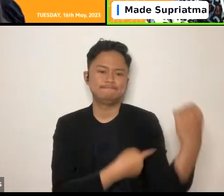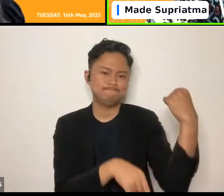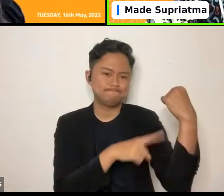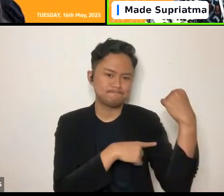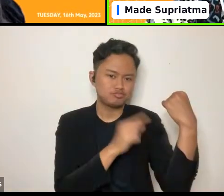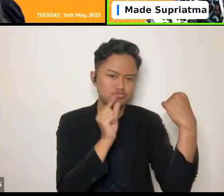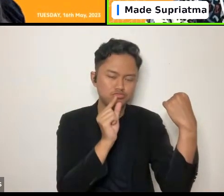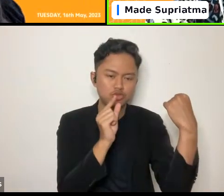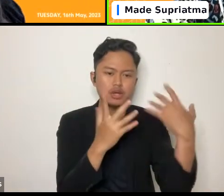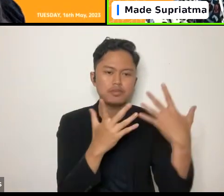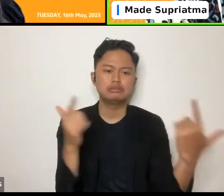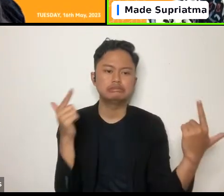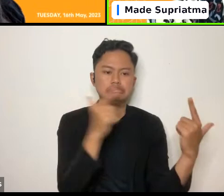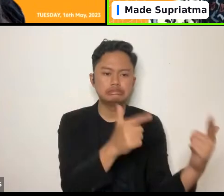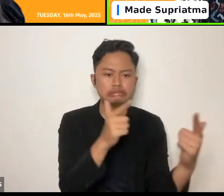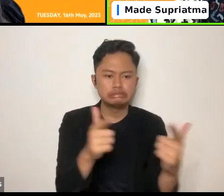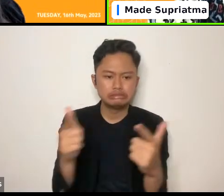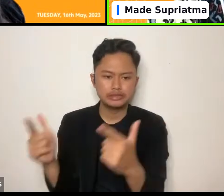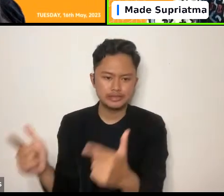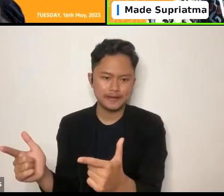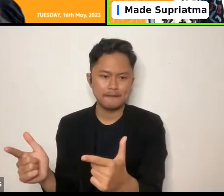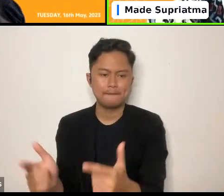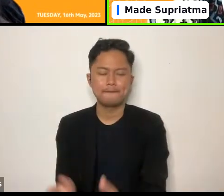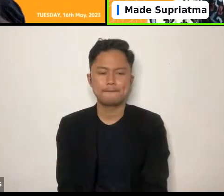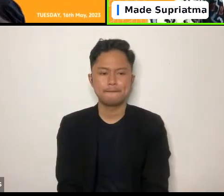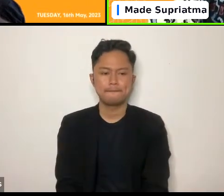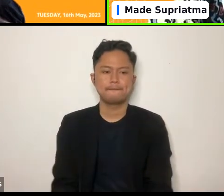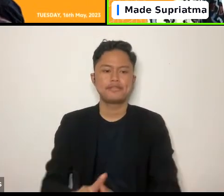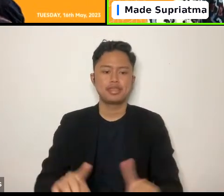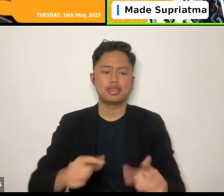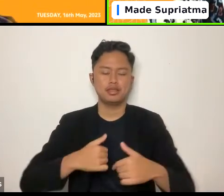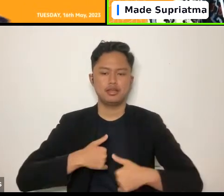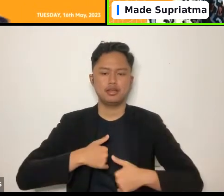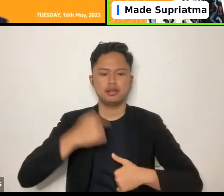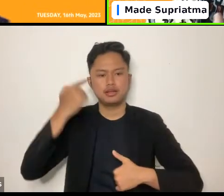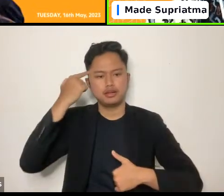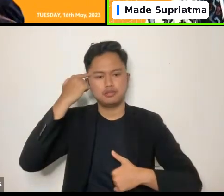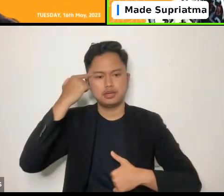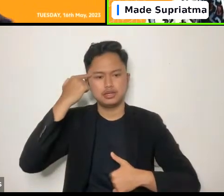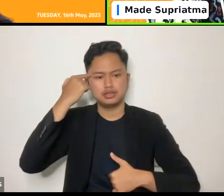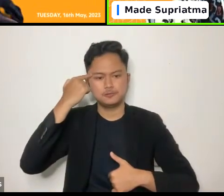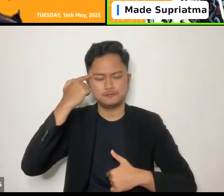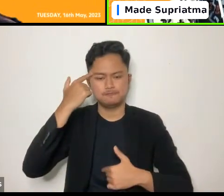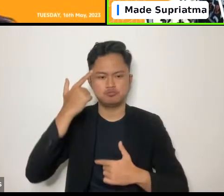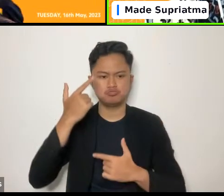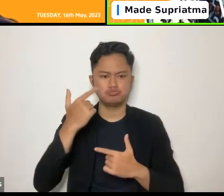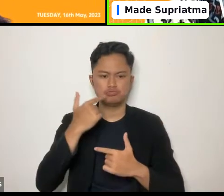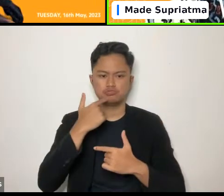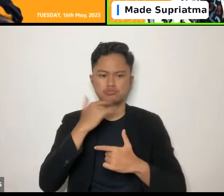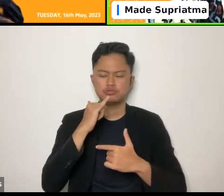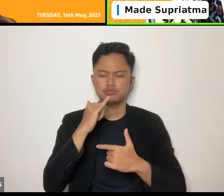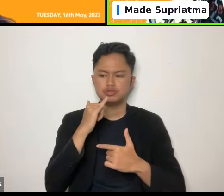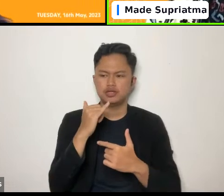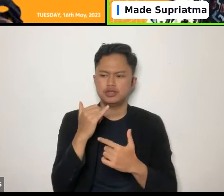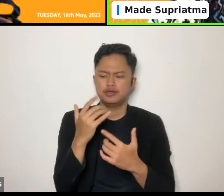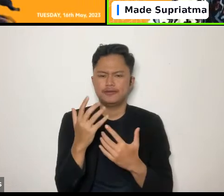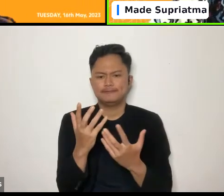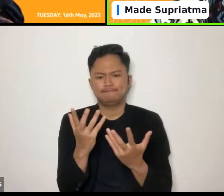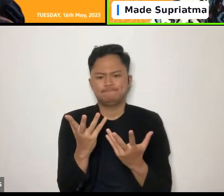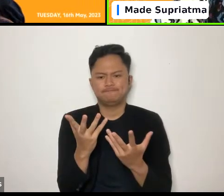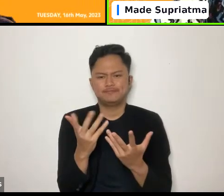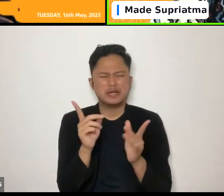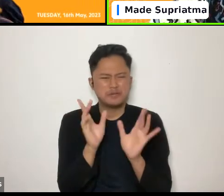kind of attack. And I think I read the comment from so